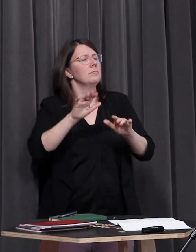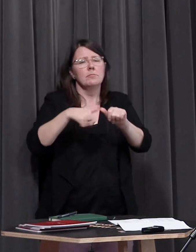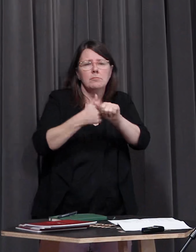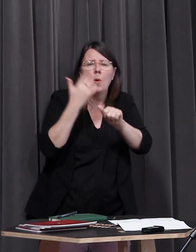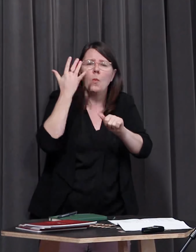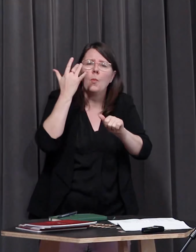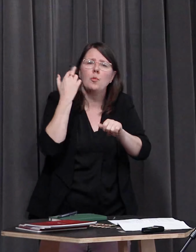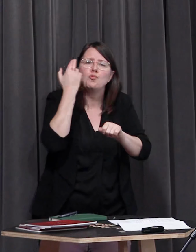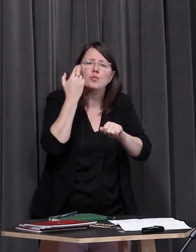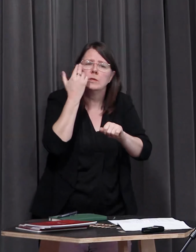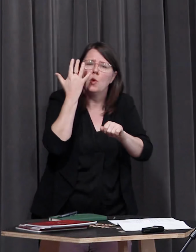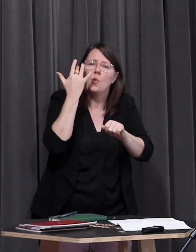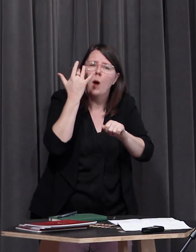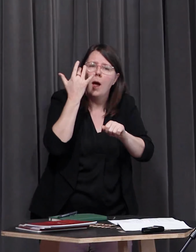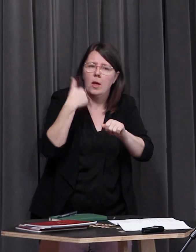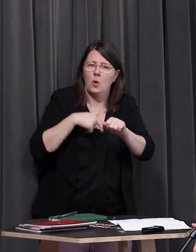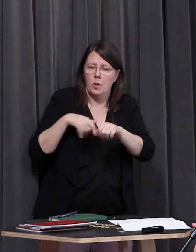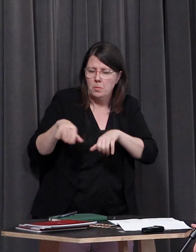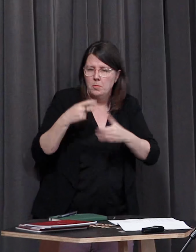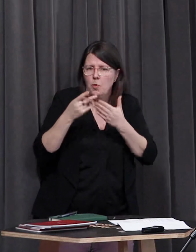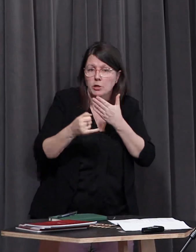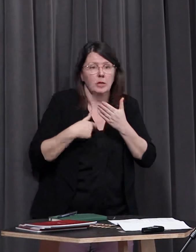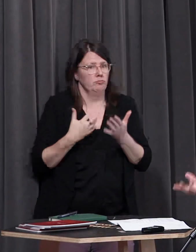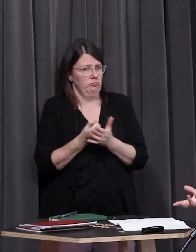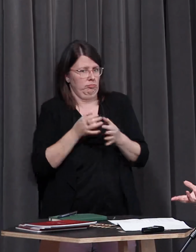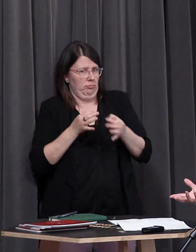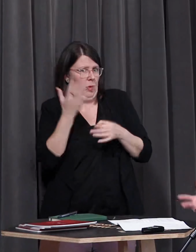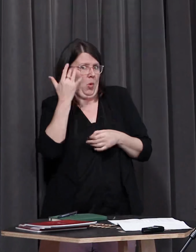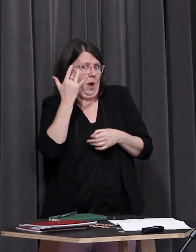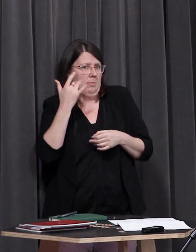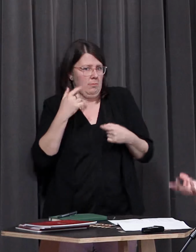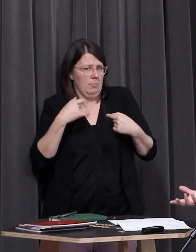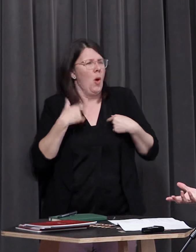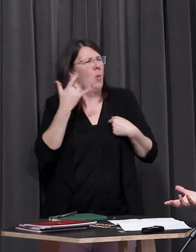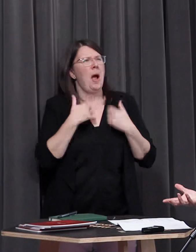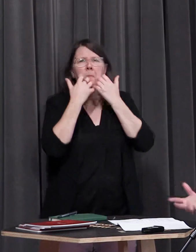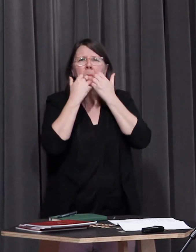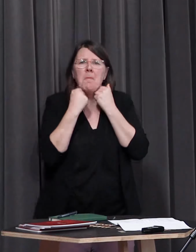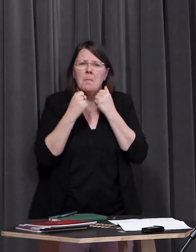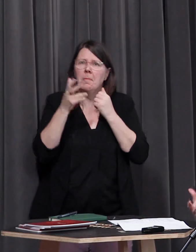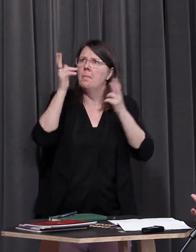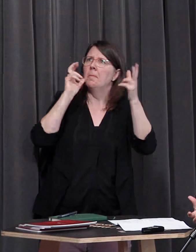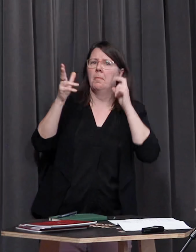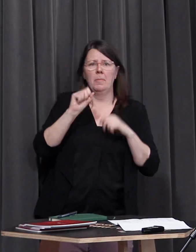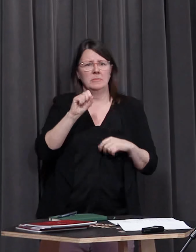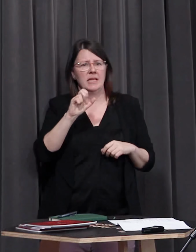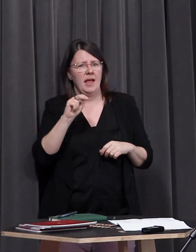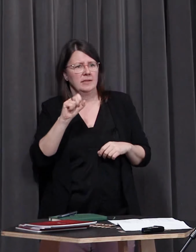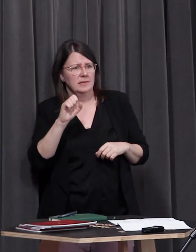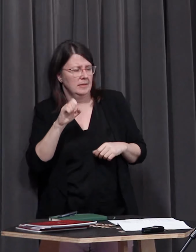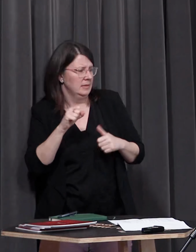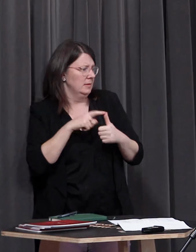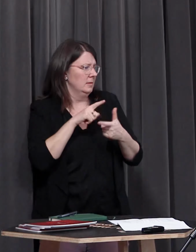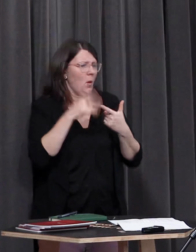it. And so I'm going to start us off by telling you my why. Why I care about senses, why I'm doing a PhD, why do I